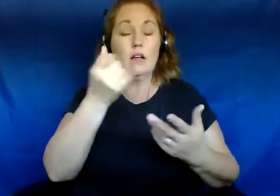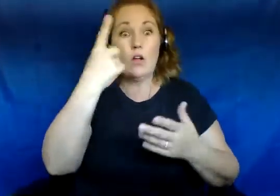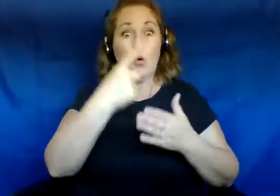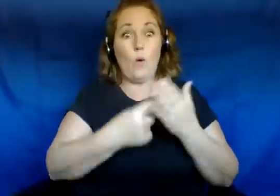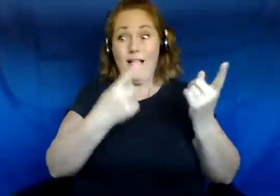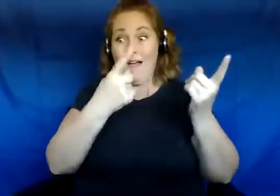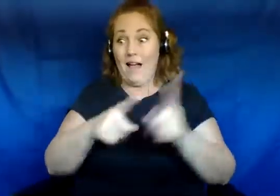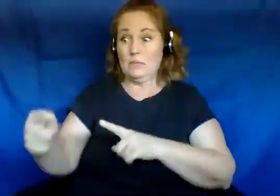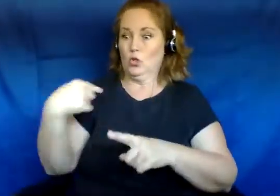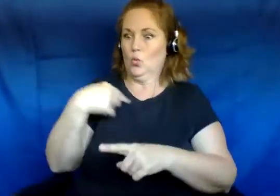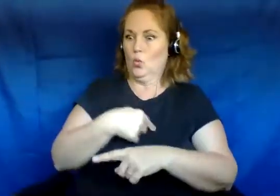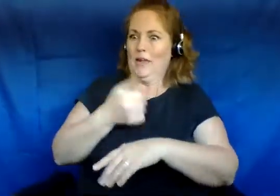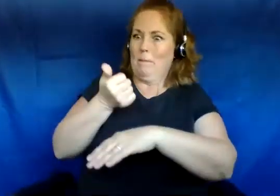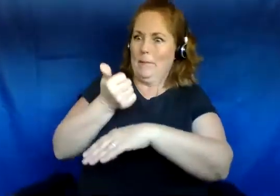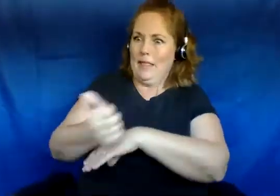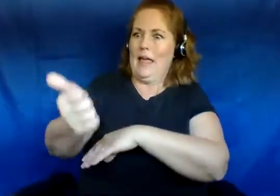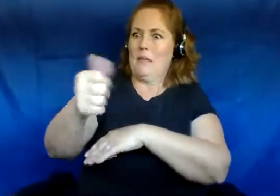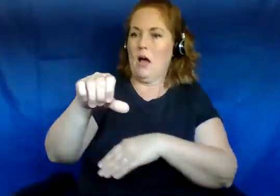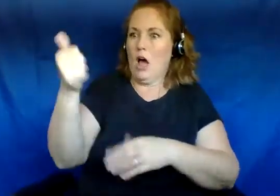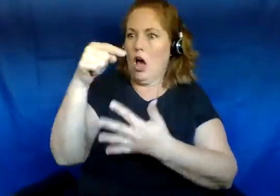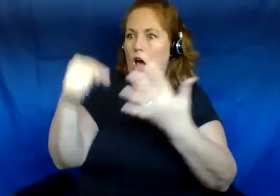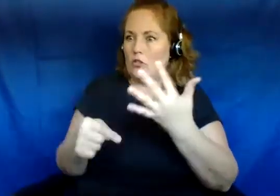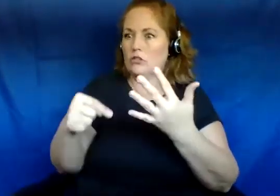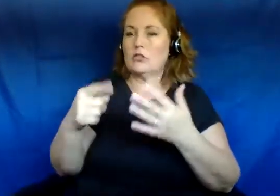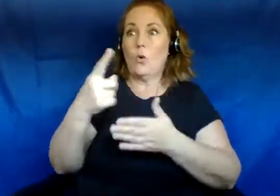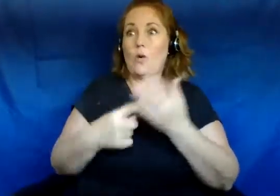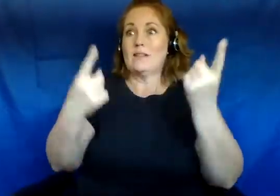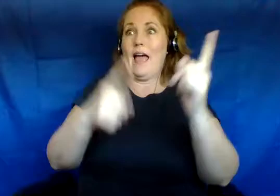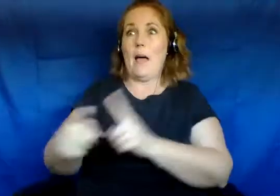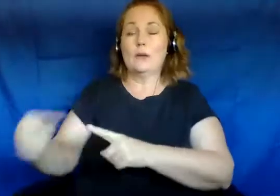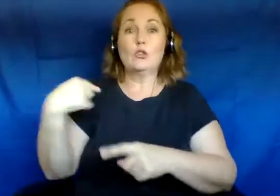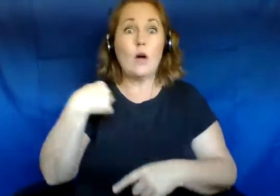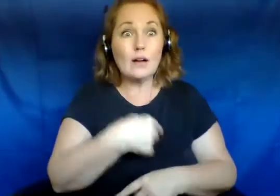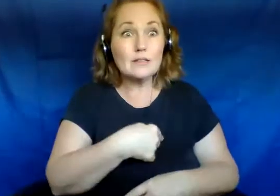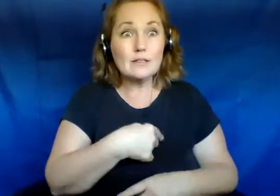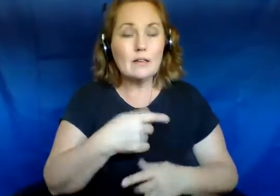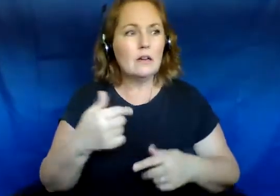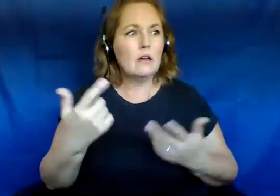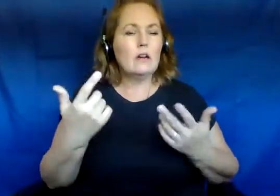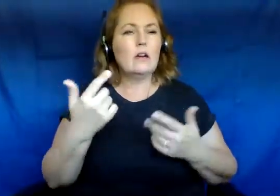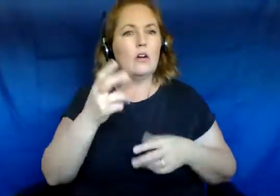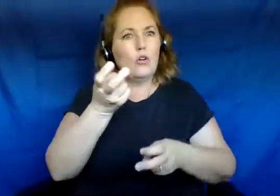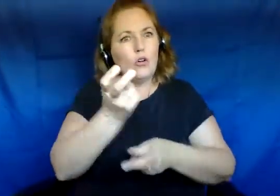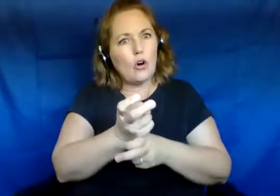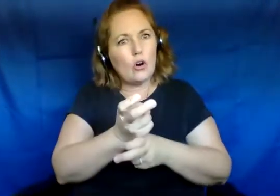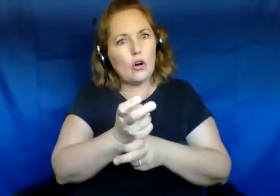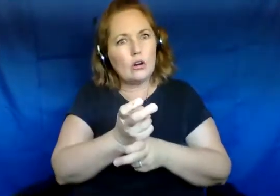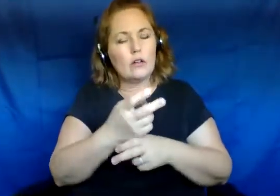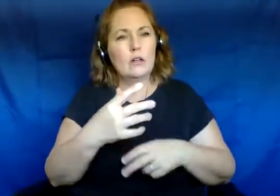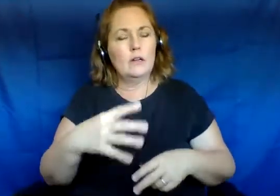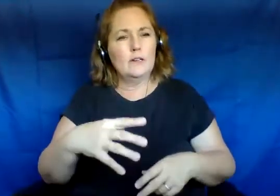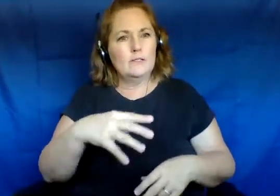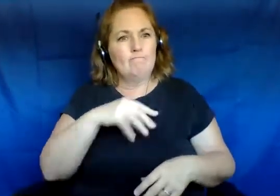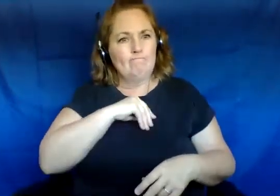happens is we blame others for what has happened to us. It is very hard to